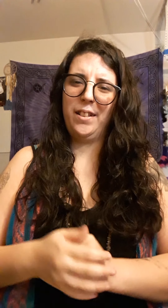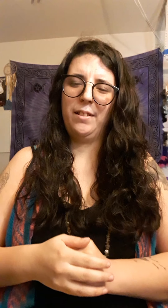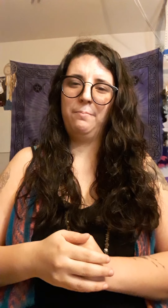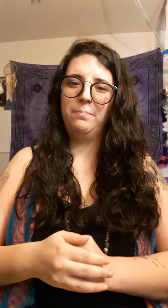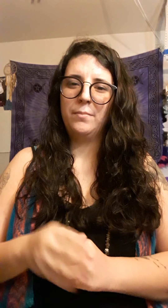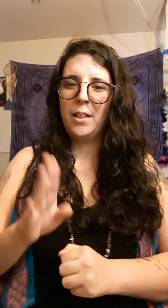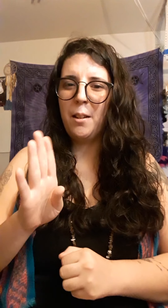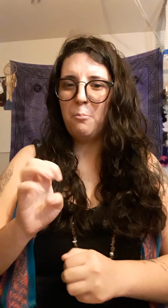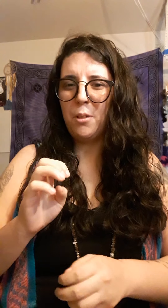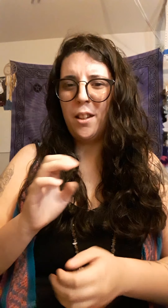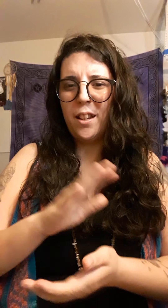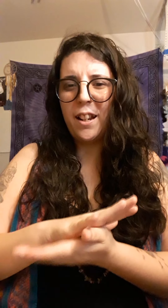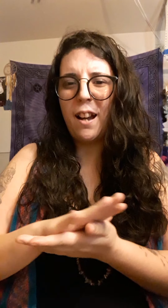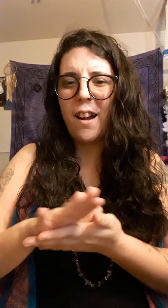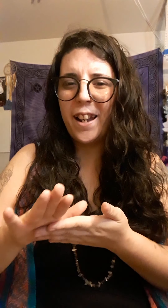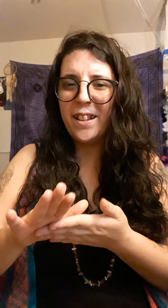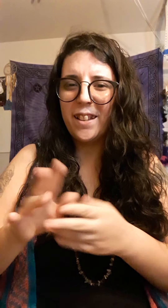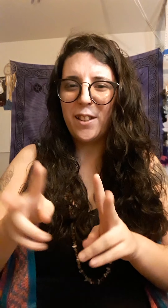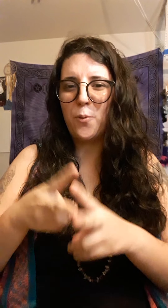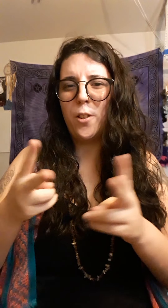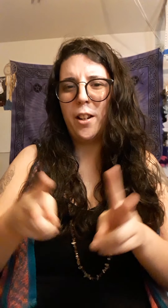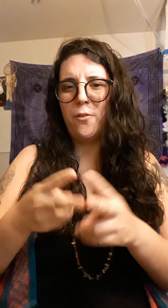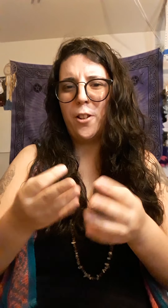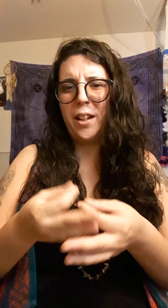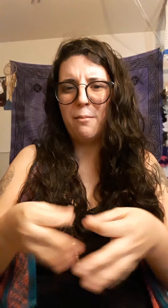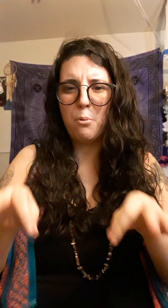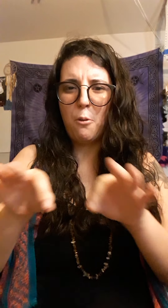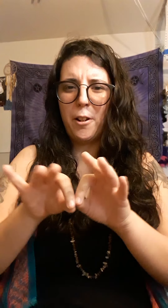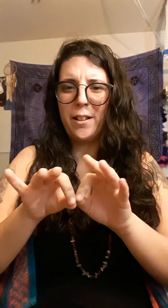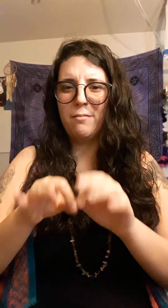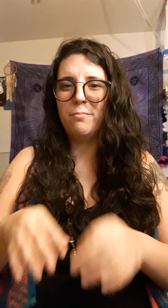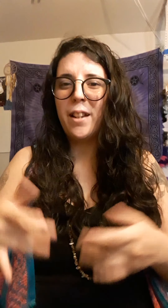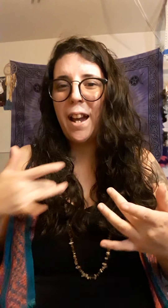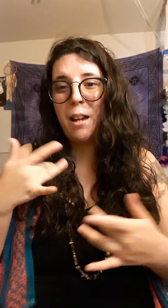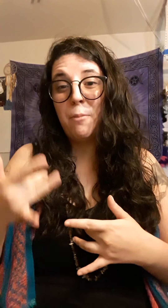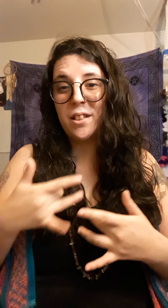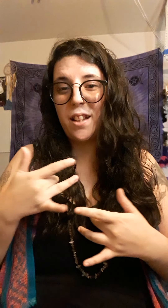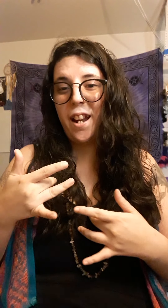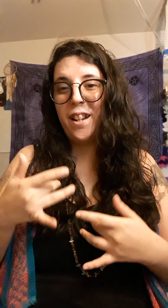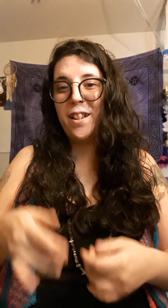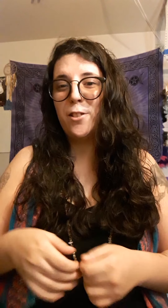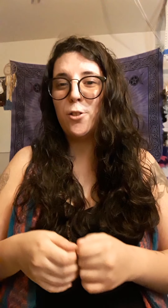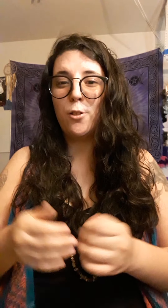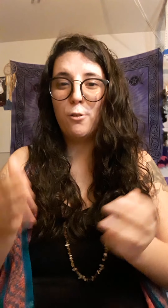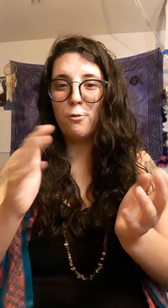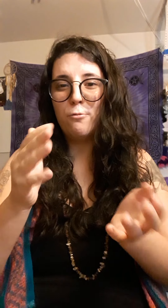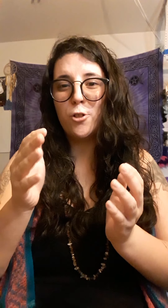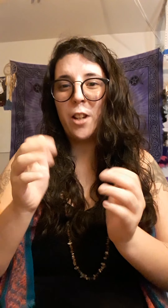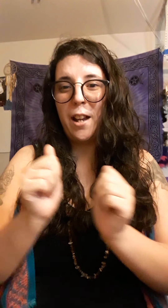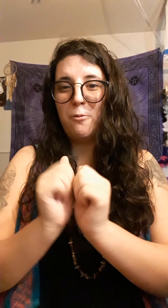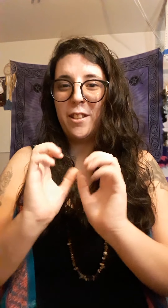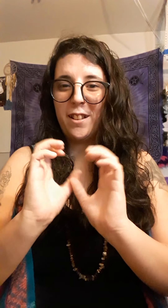Being kind is very, very important. I'm excited to chat with the